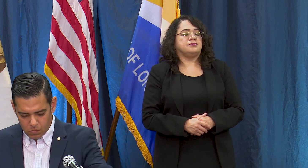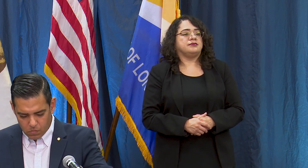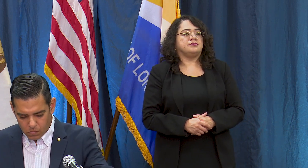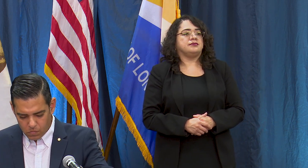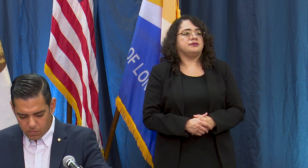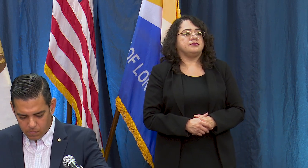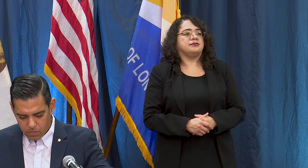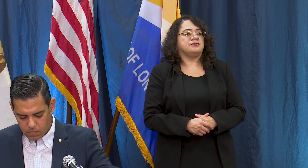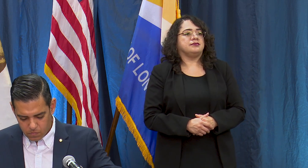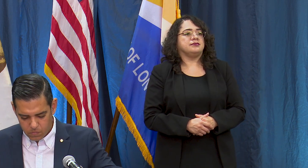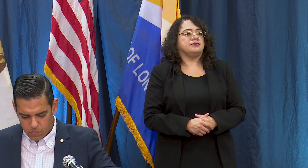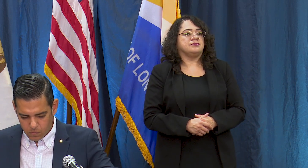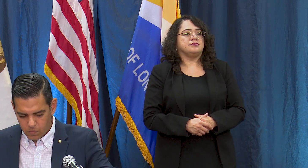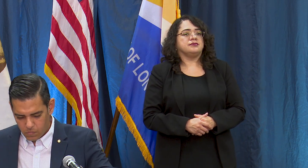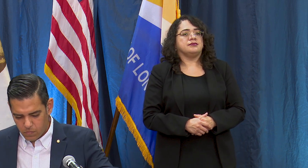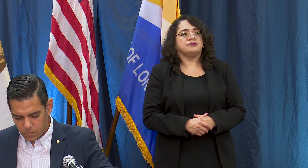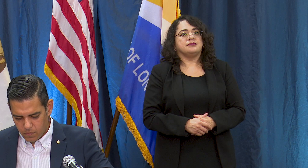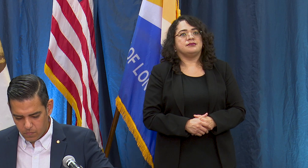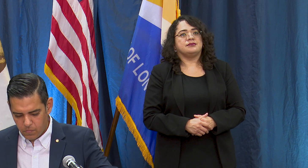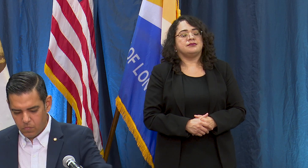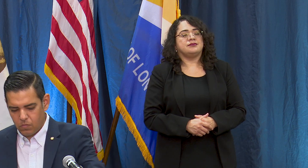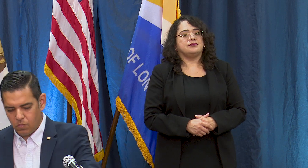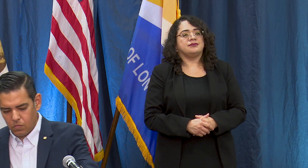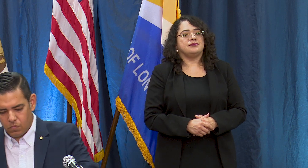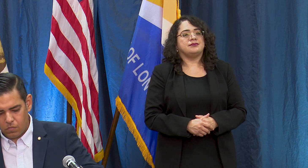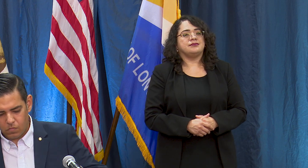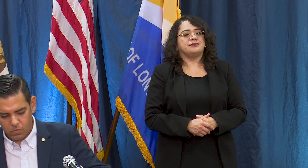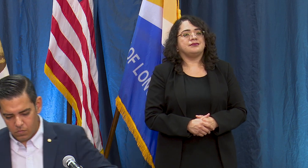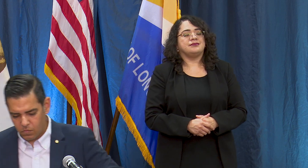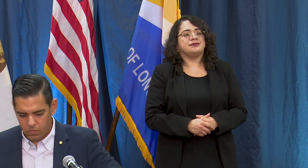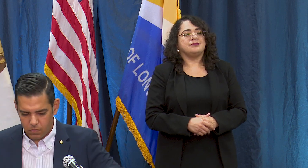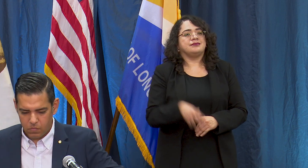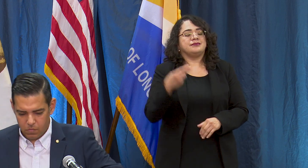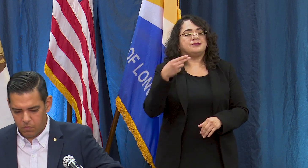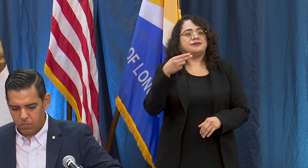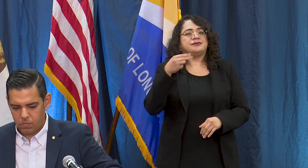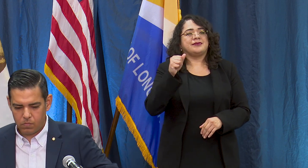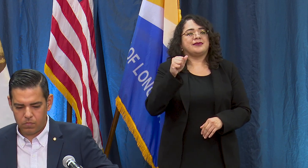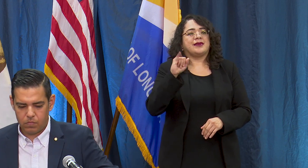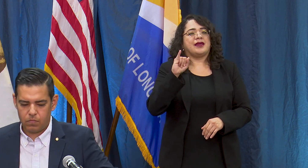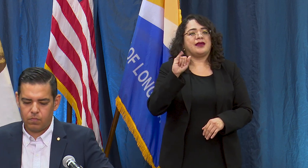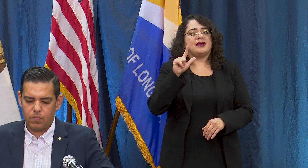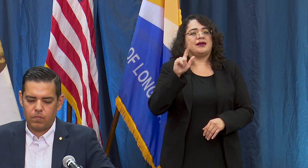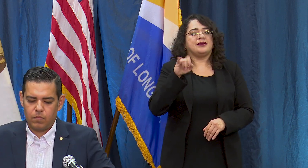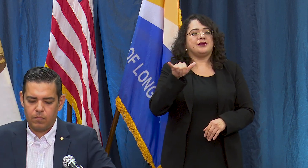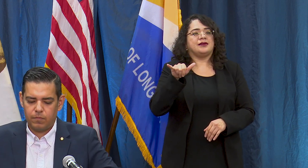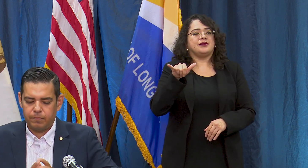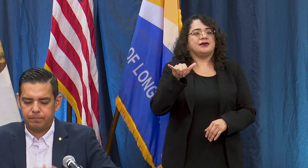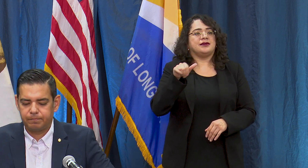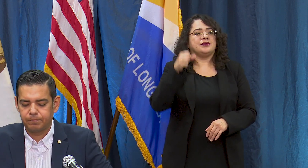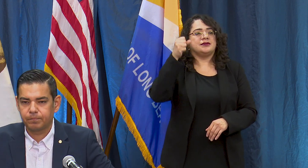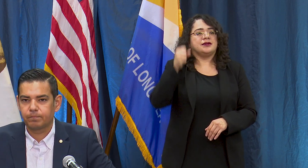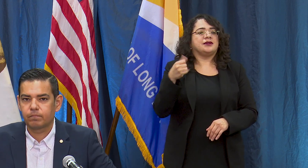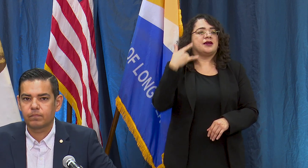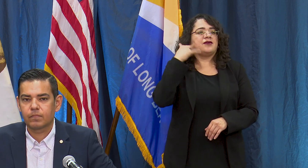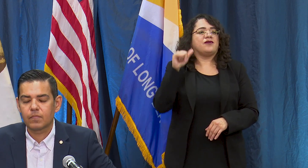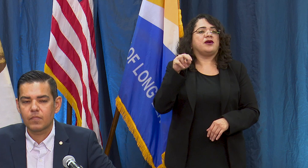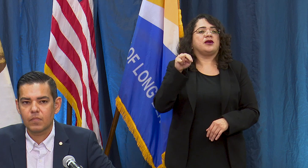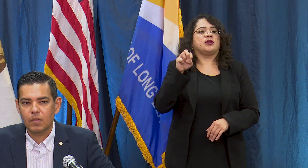All right, we'll come back to Valerie. How about Haley from Southern California News Group?